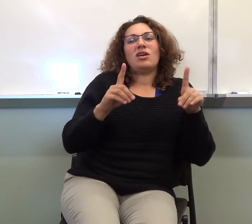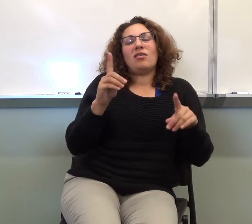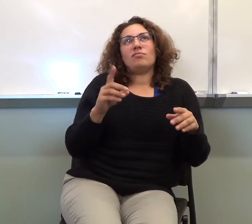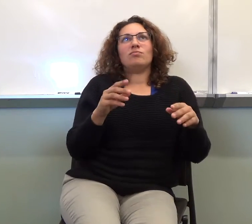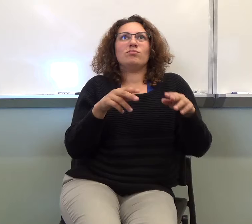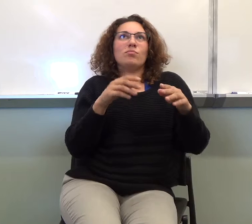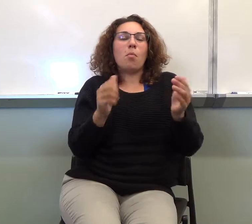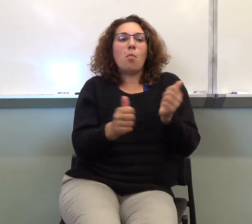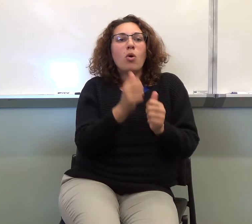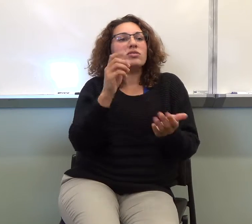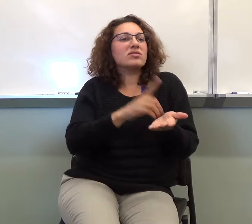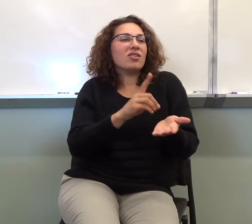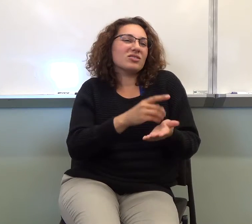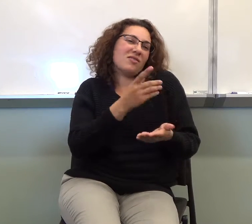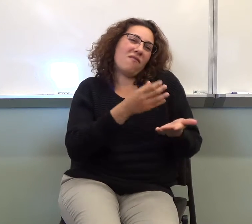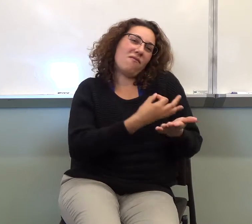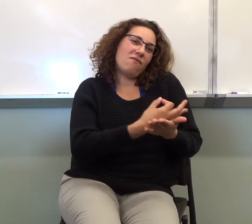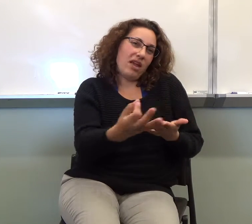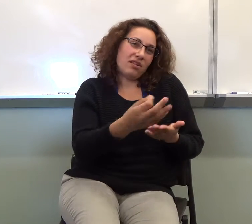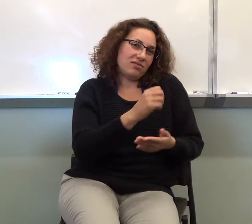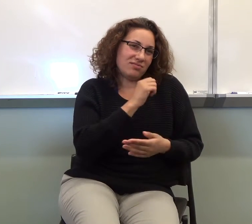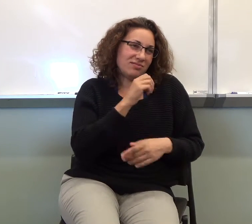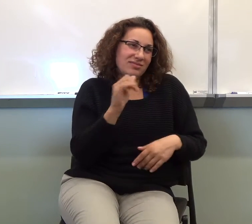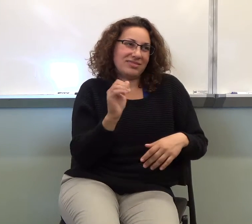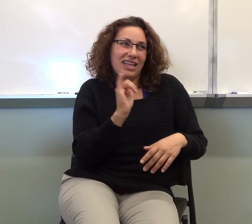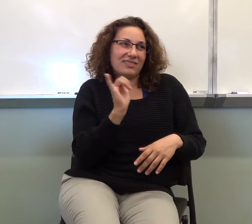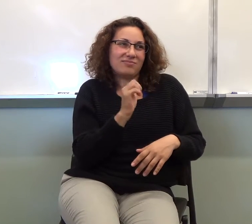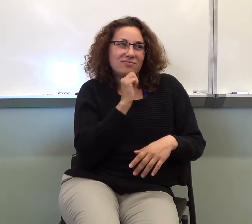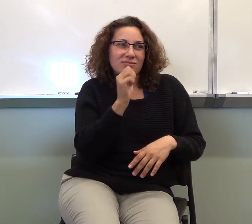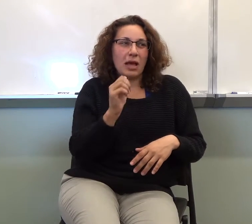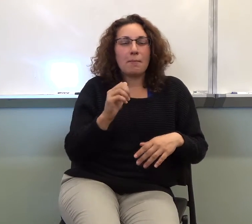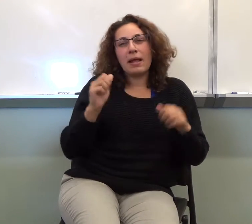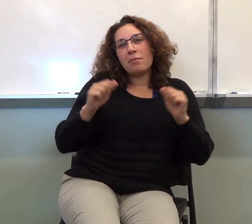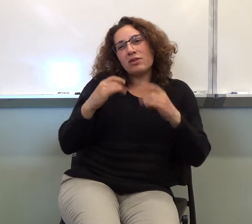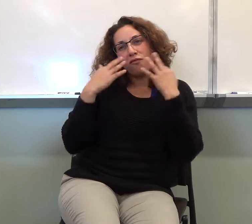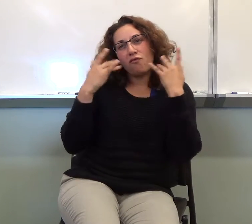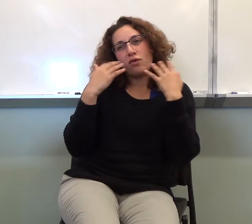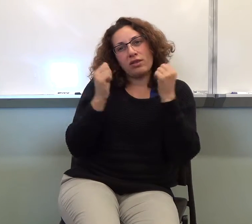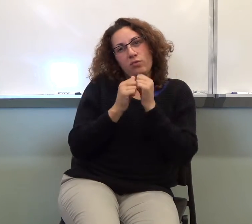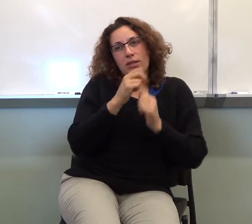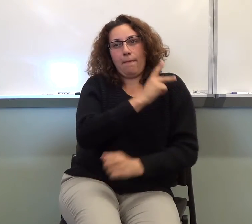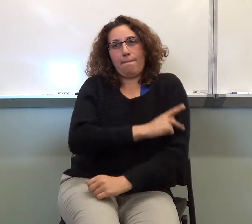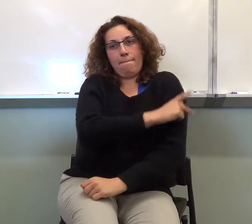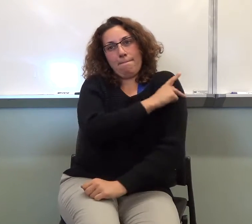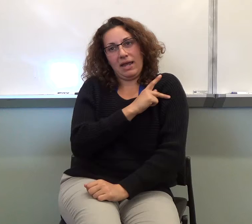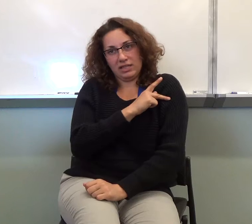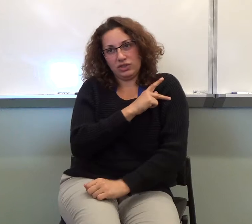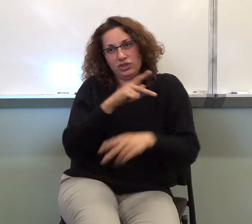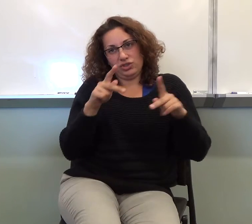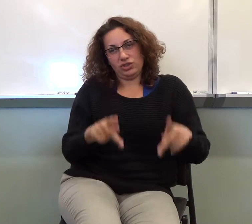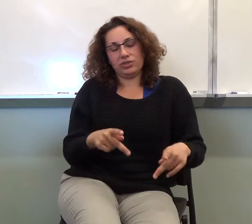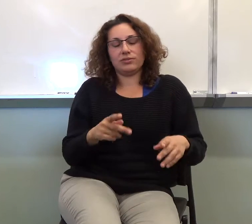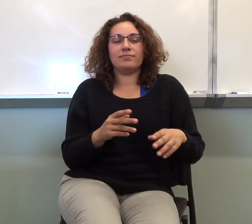interpreting it in a way it was never meant to be done. Yeah, so, I mean, the probability of surviving an